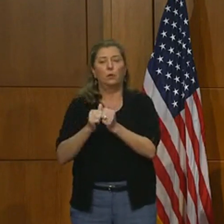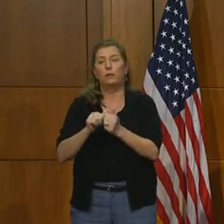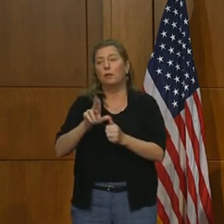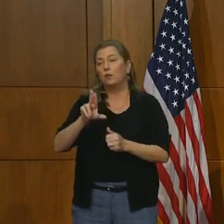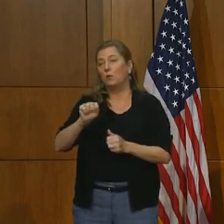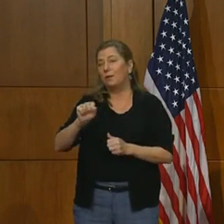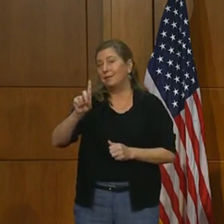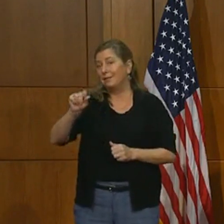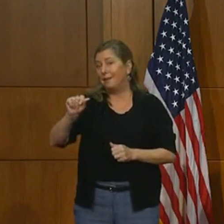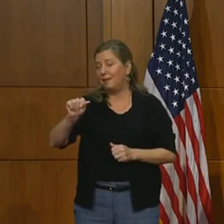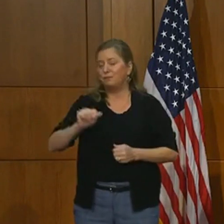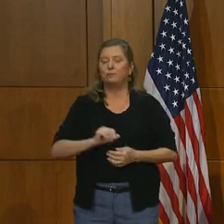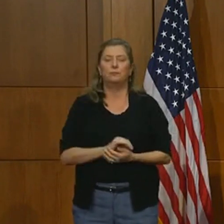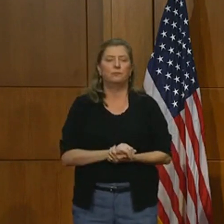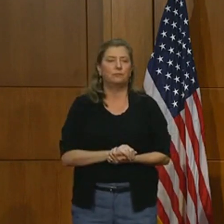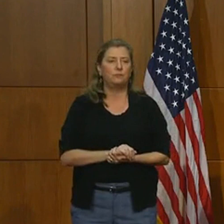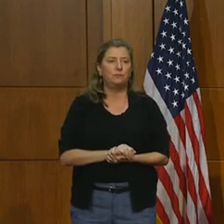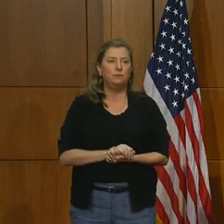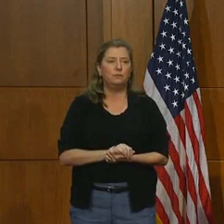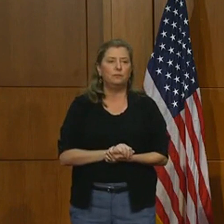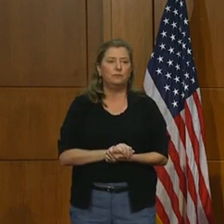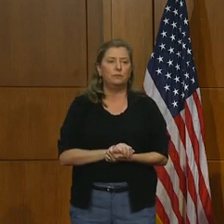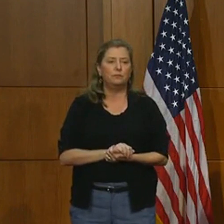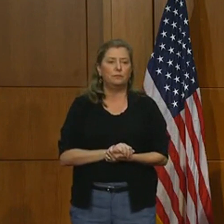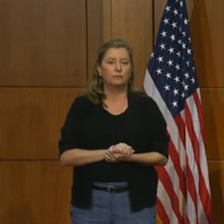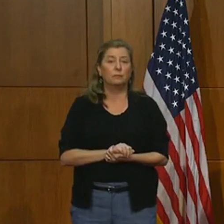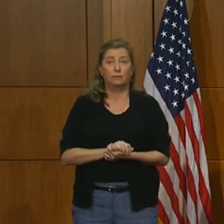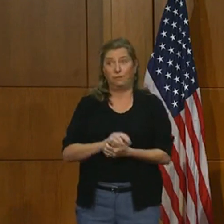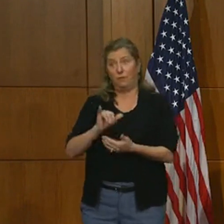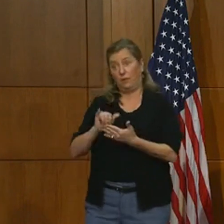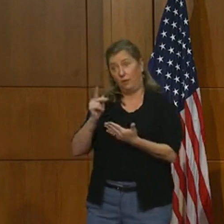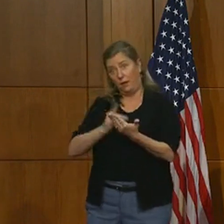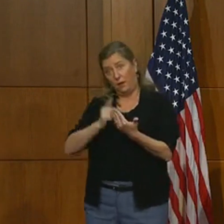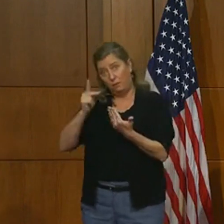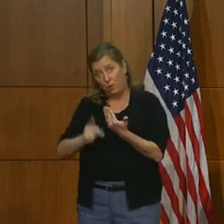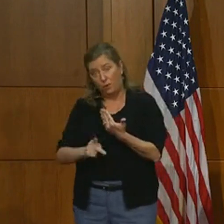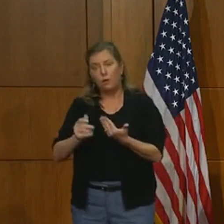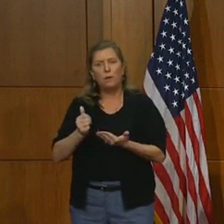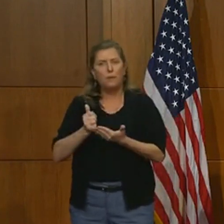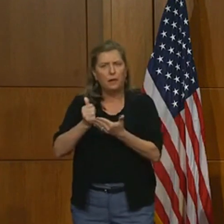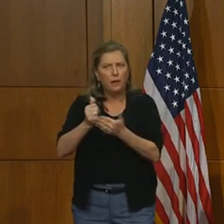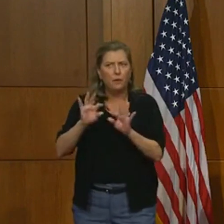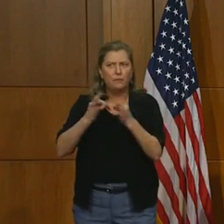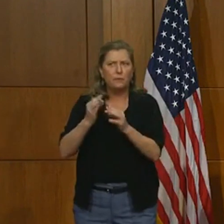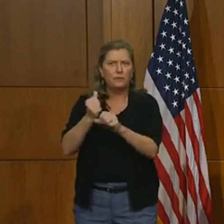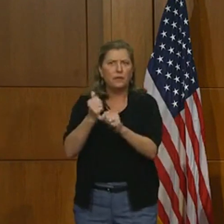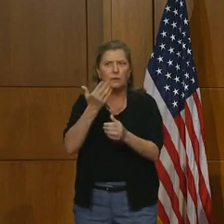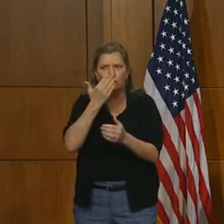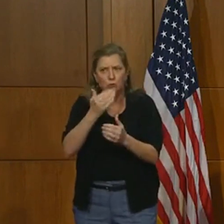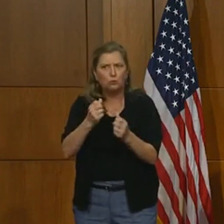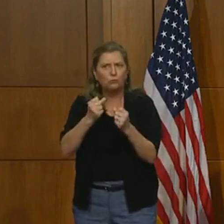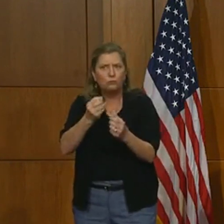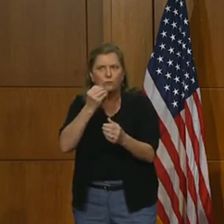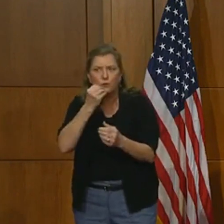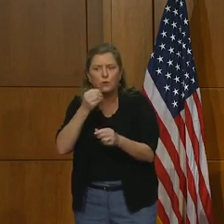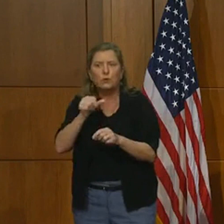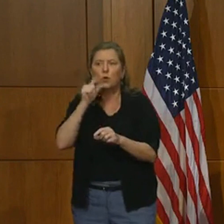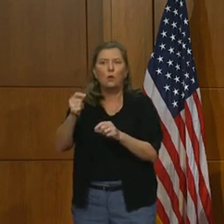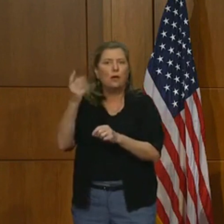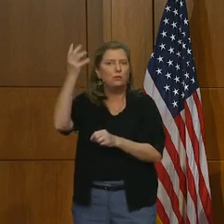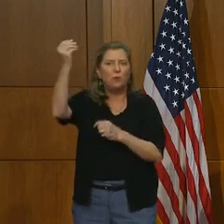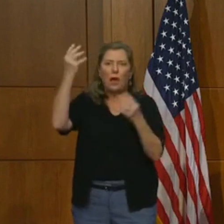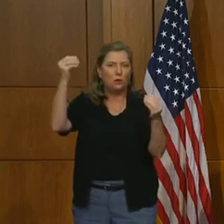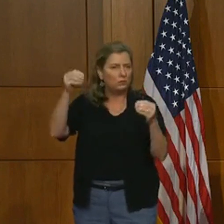the USDA. This will help families get access to nutritious food without having to leave their